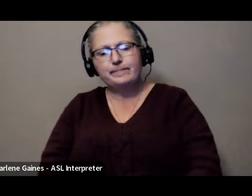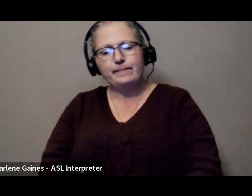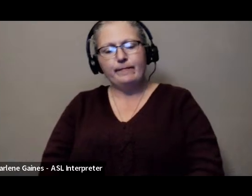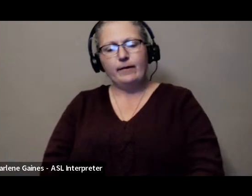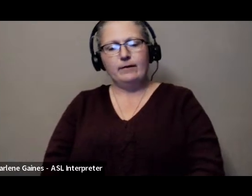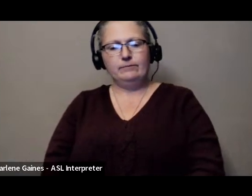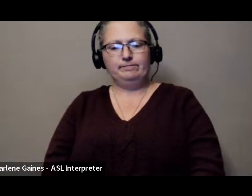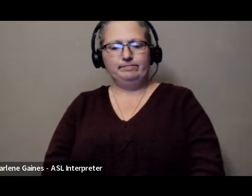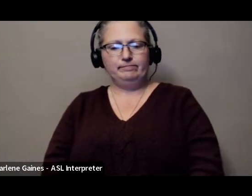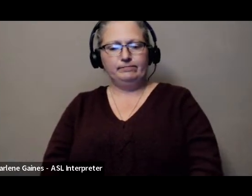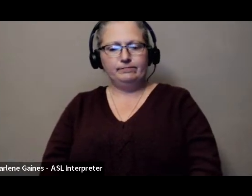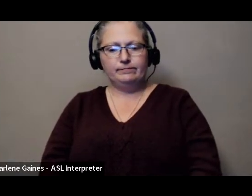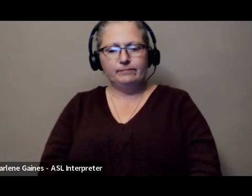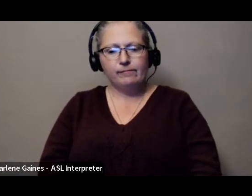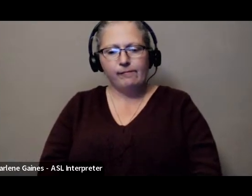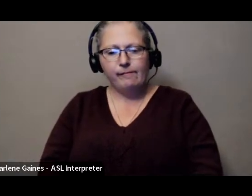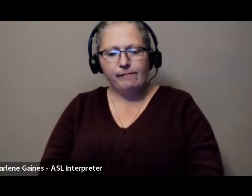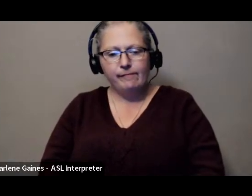Moving on.